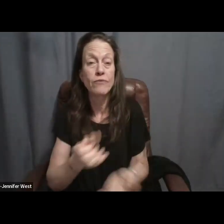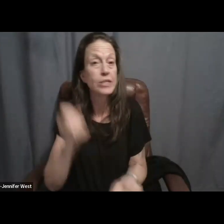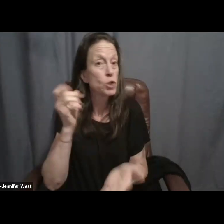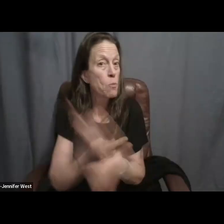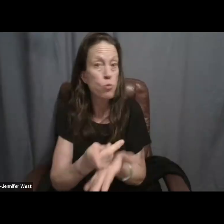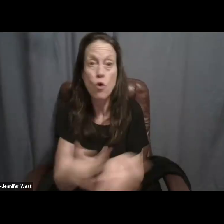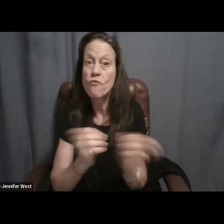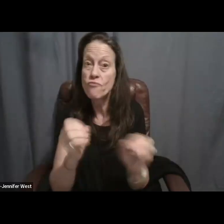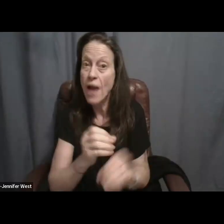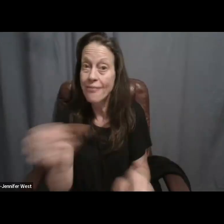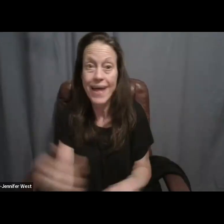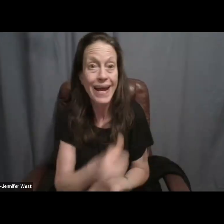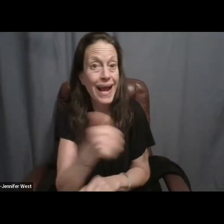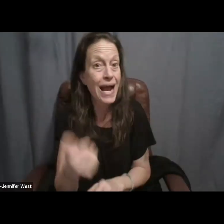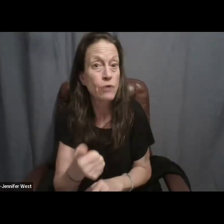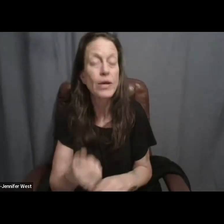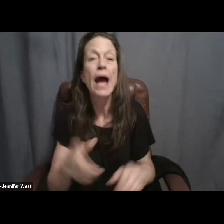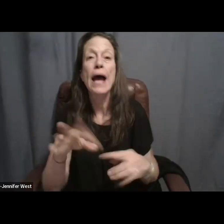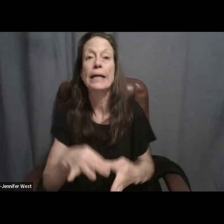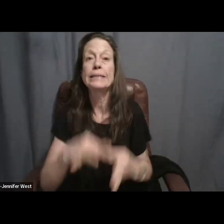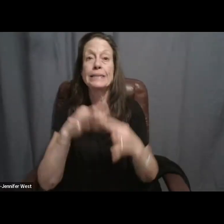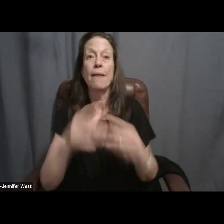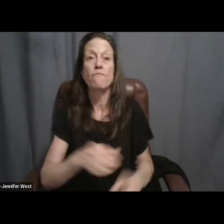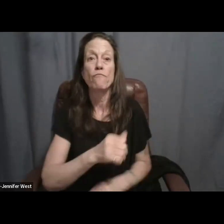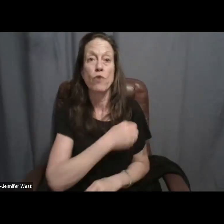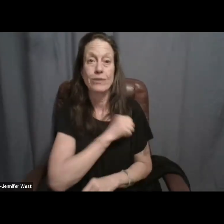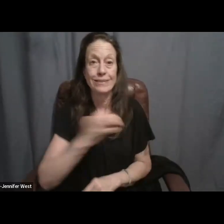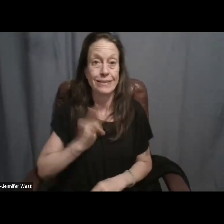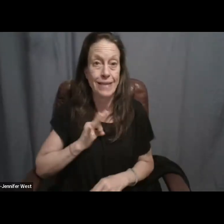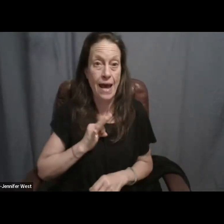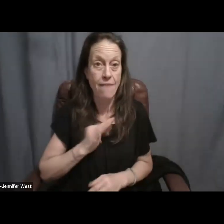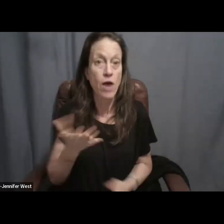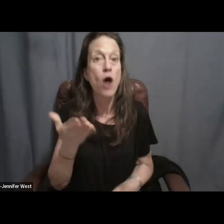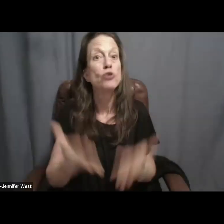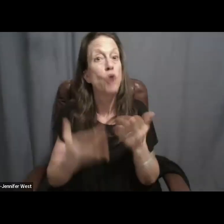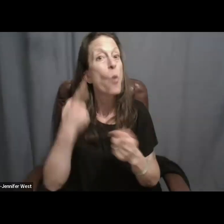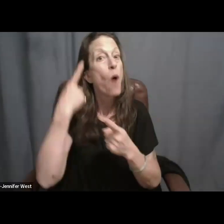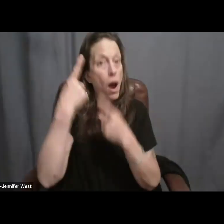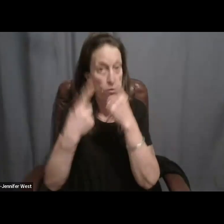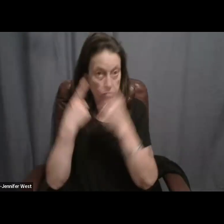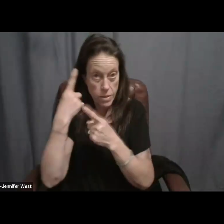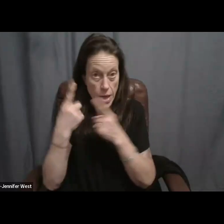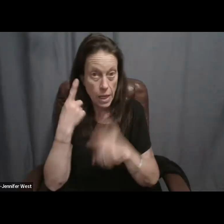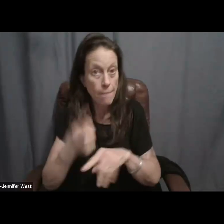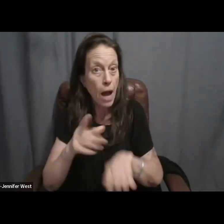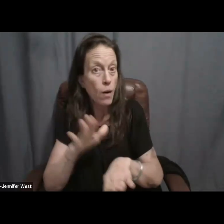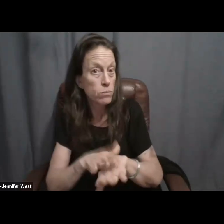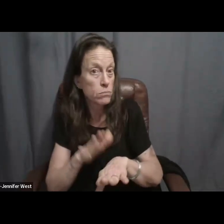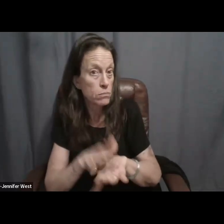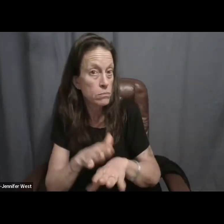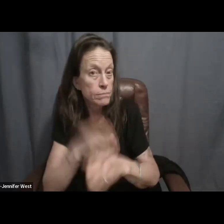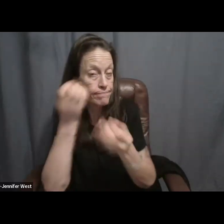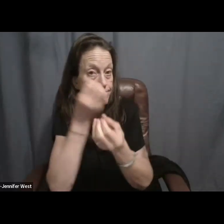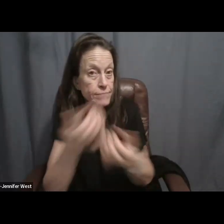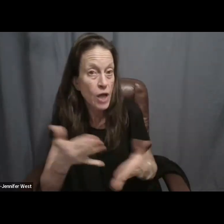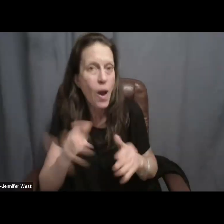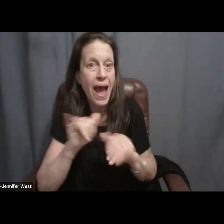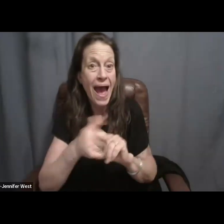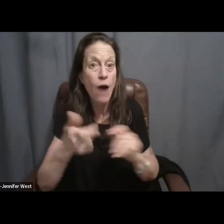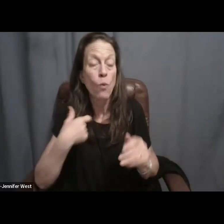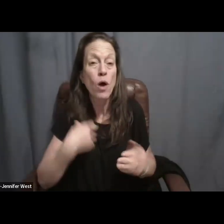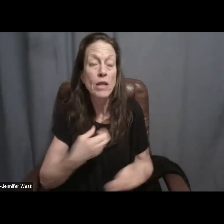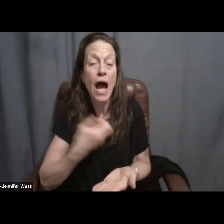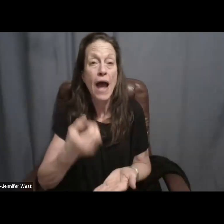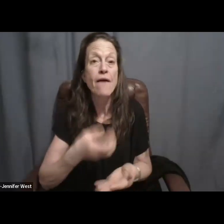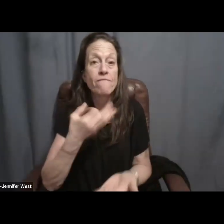into the program this coming year, you may need to think about, how am I going to fund